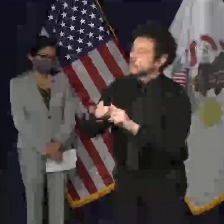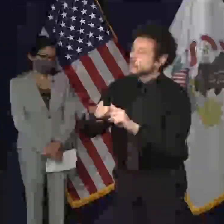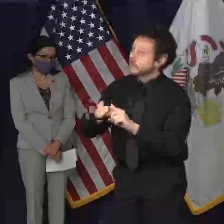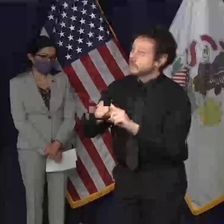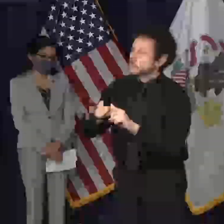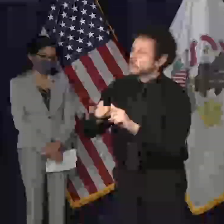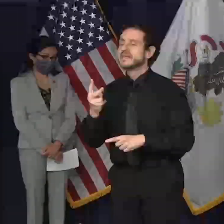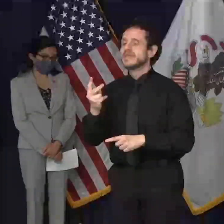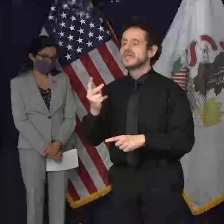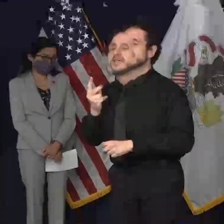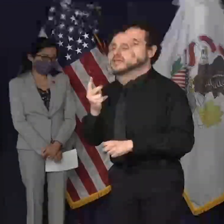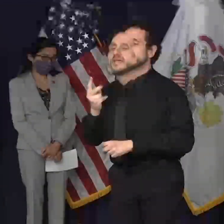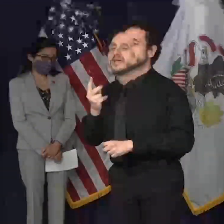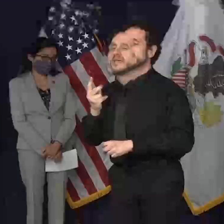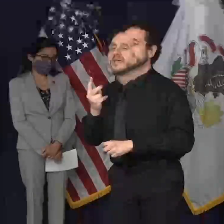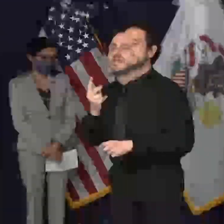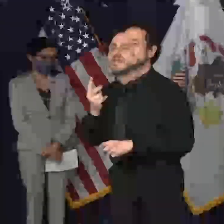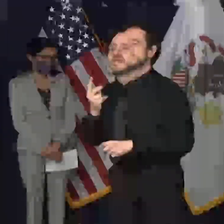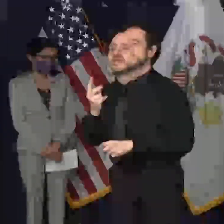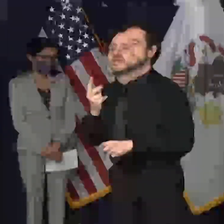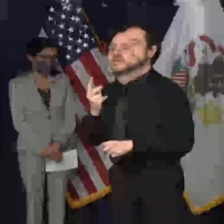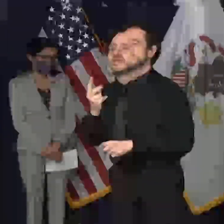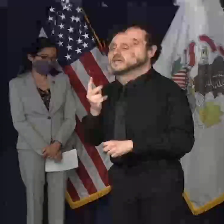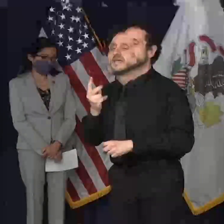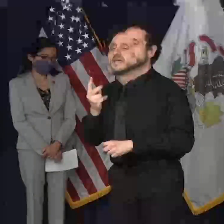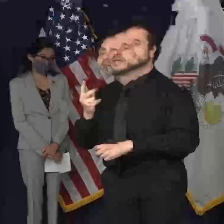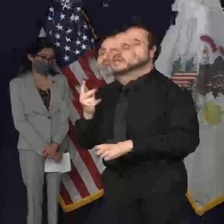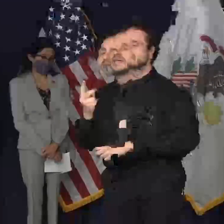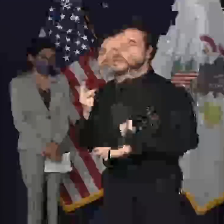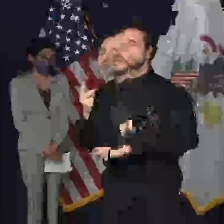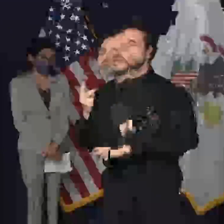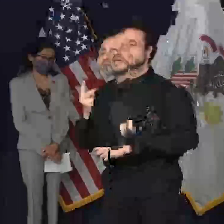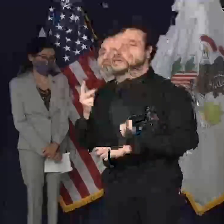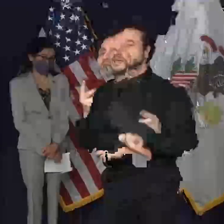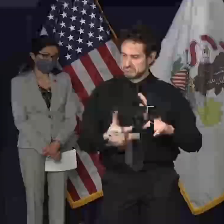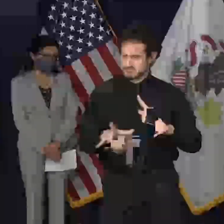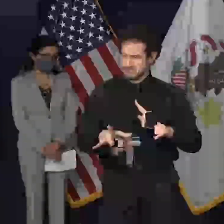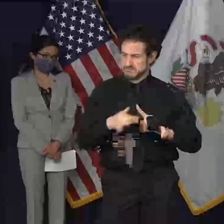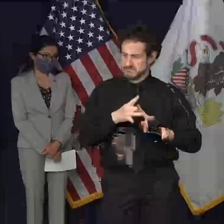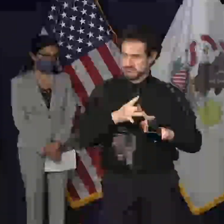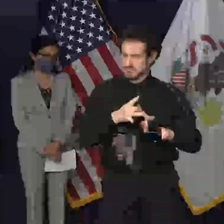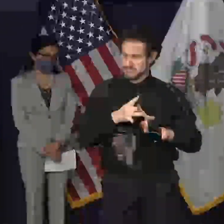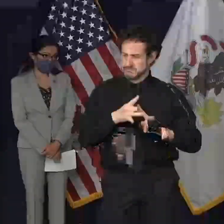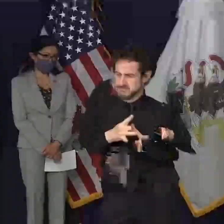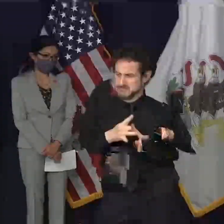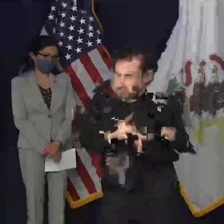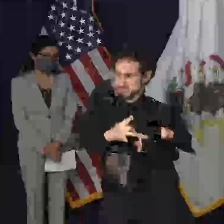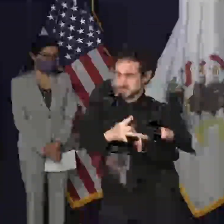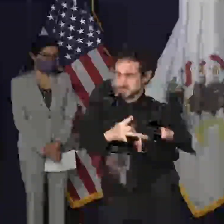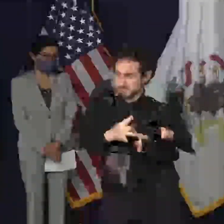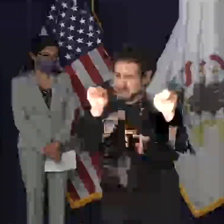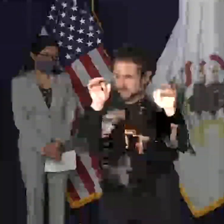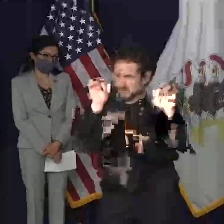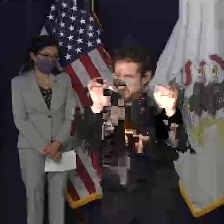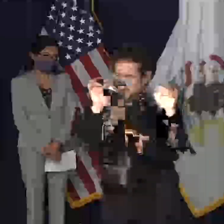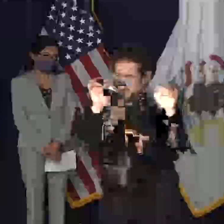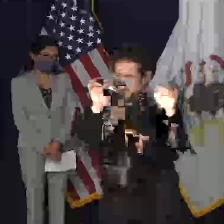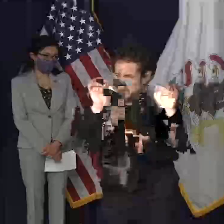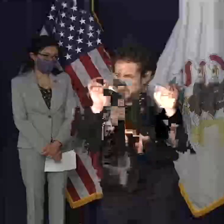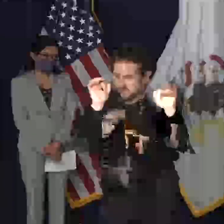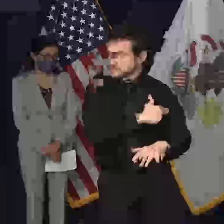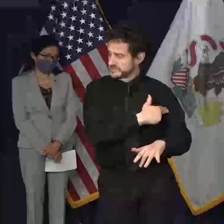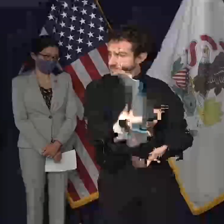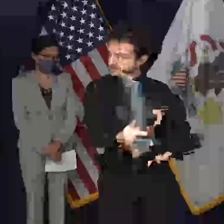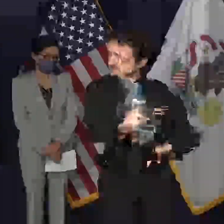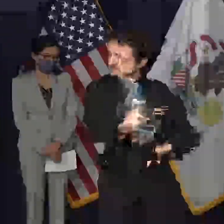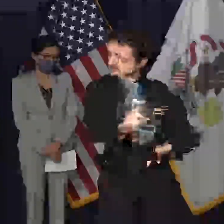hospitalizations and infection rates across the state as we gradually open the economy. And as we